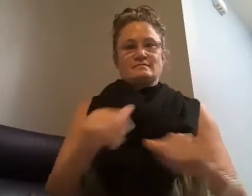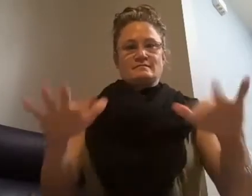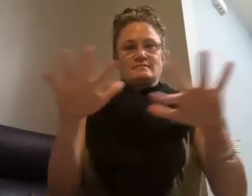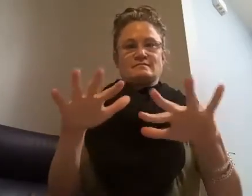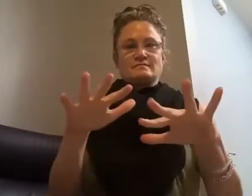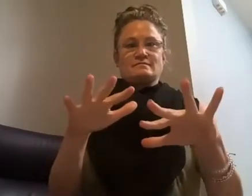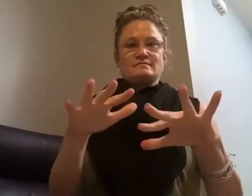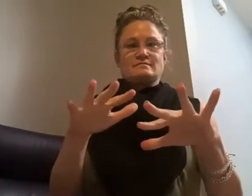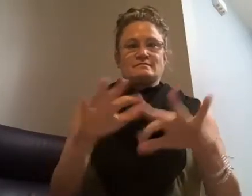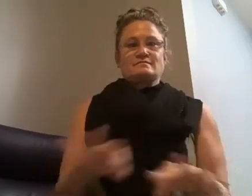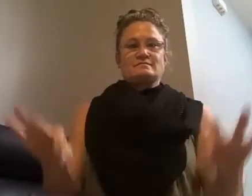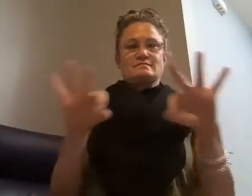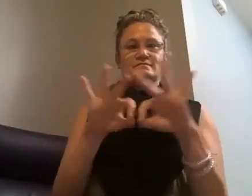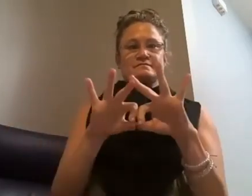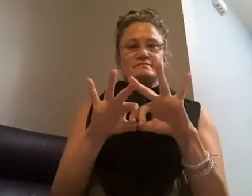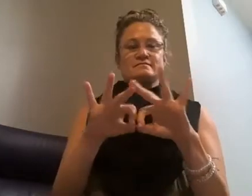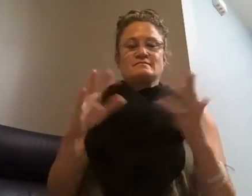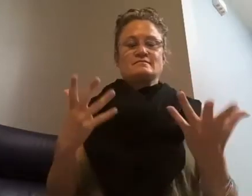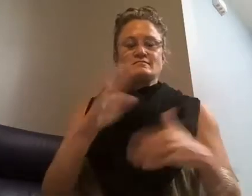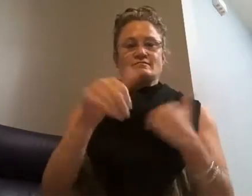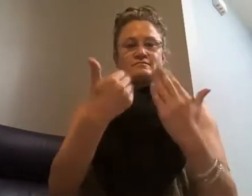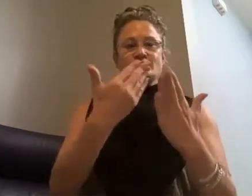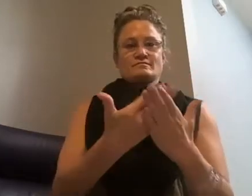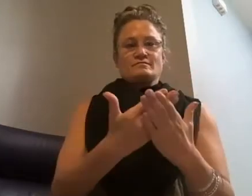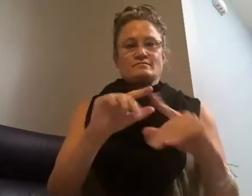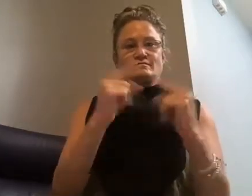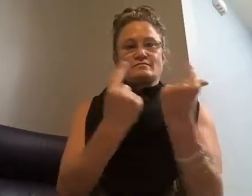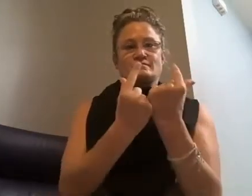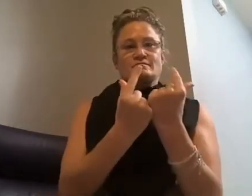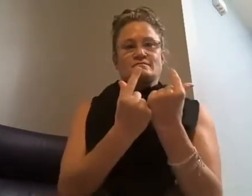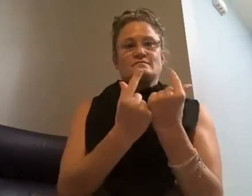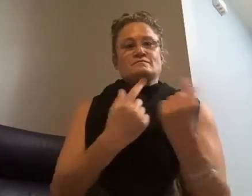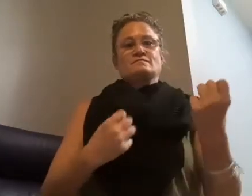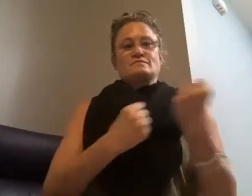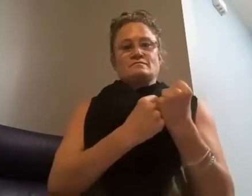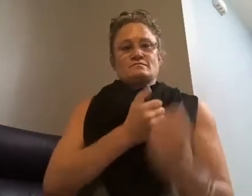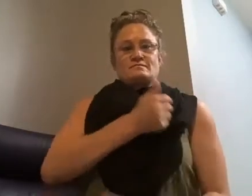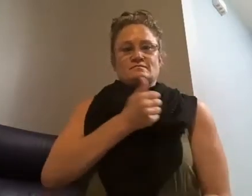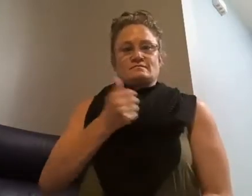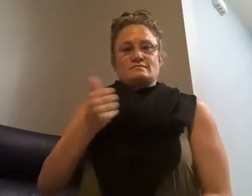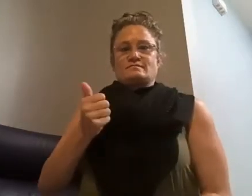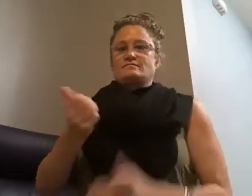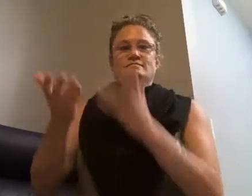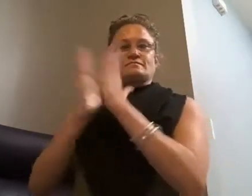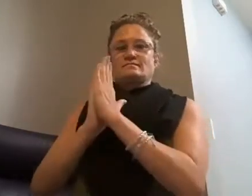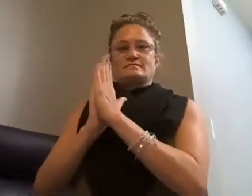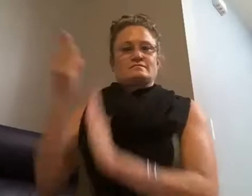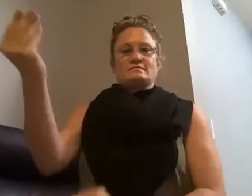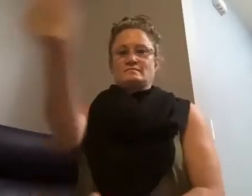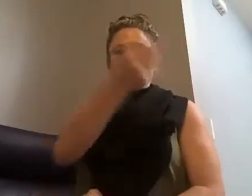7, every AA group ought to be fully self-supporting, declining outside contributions. 8, Alcoholics Anonymous should remain